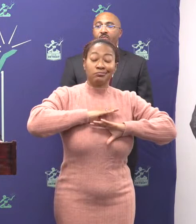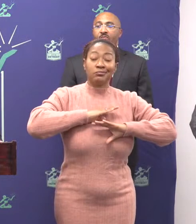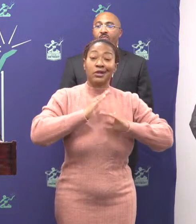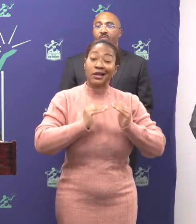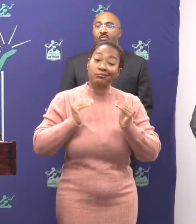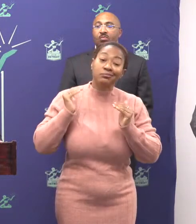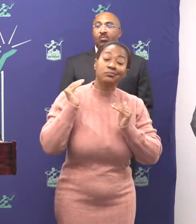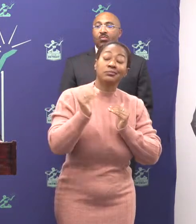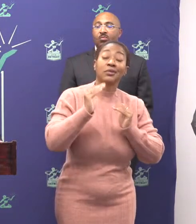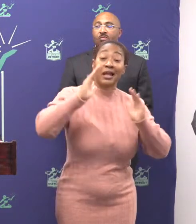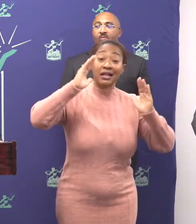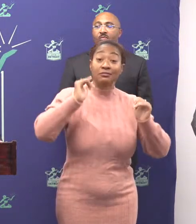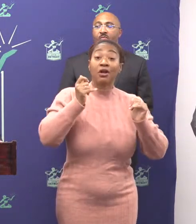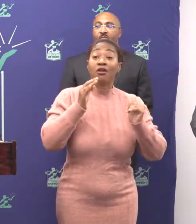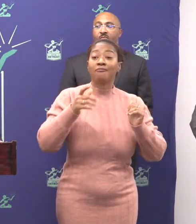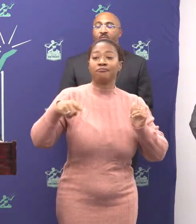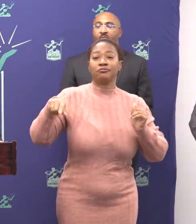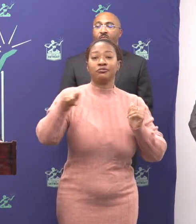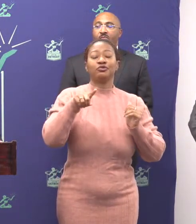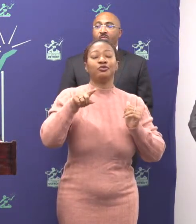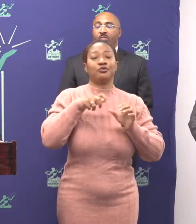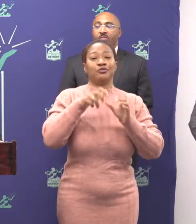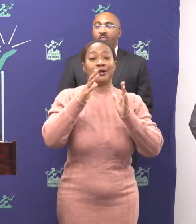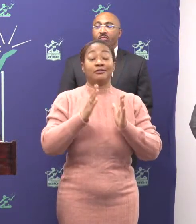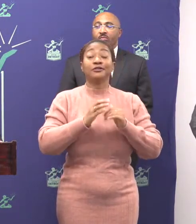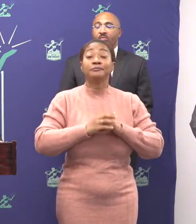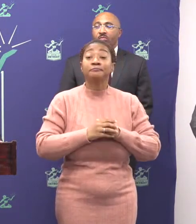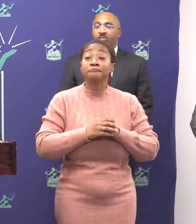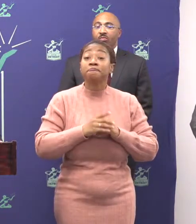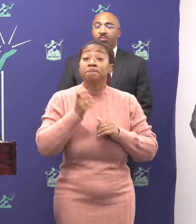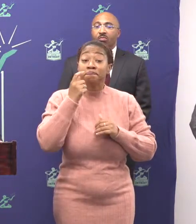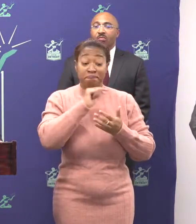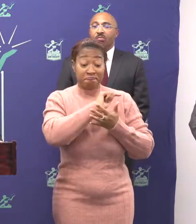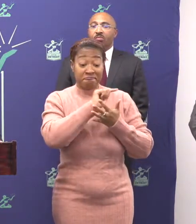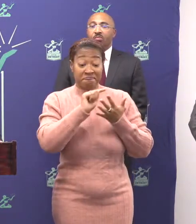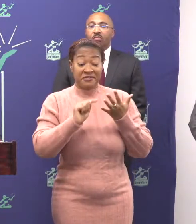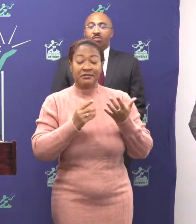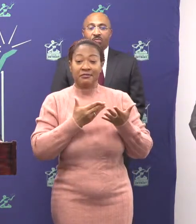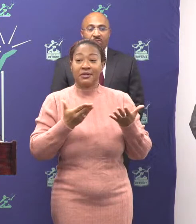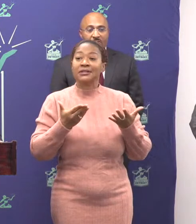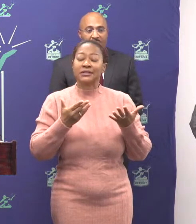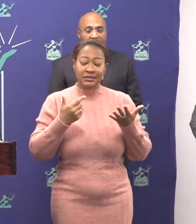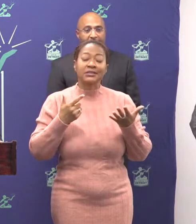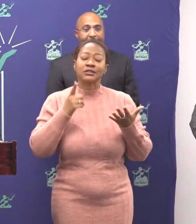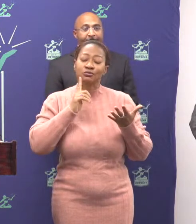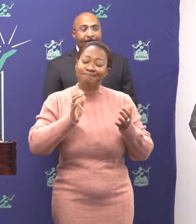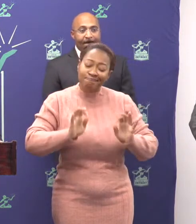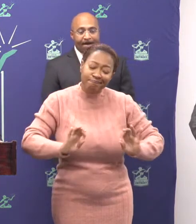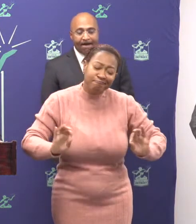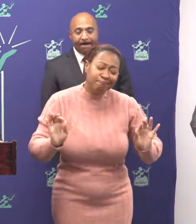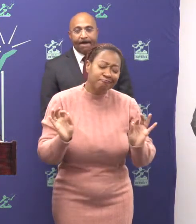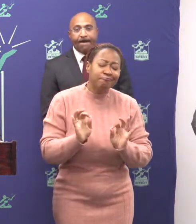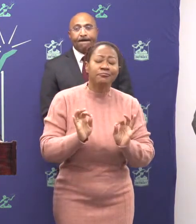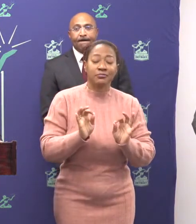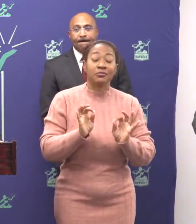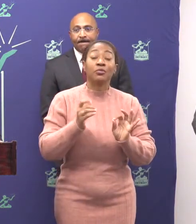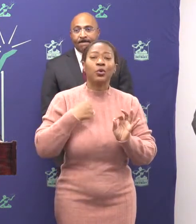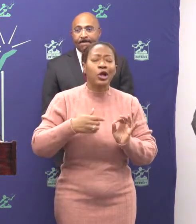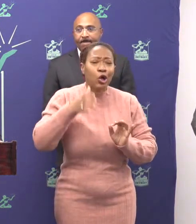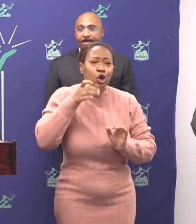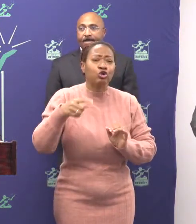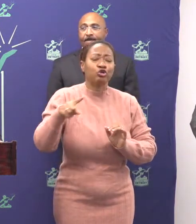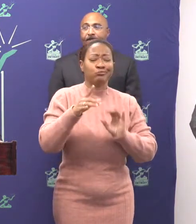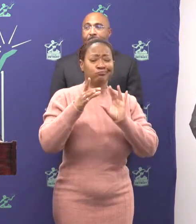the expectations of our customers. These are the things, all of these elements, these are the things that we heard from our